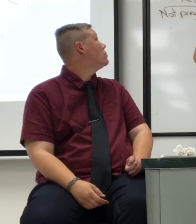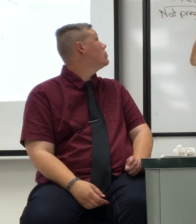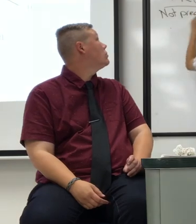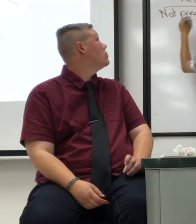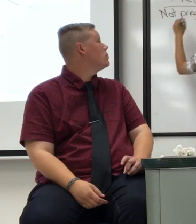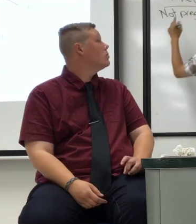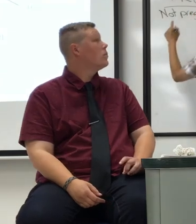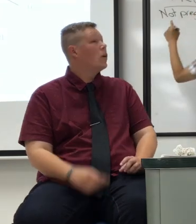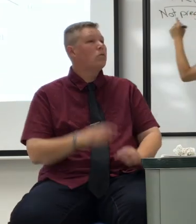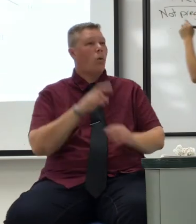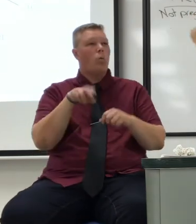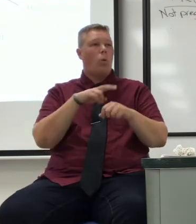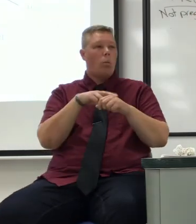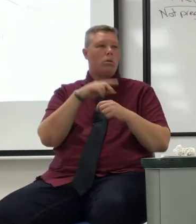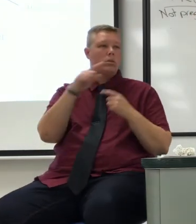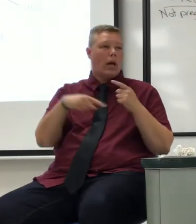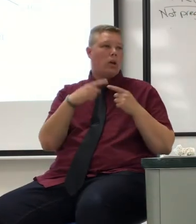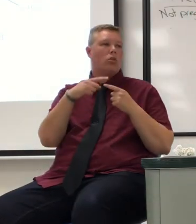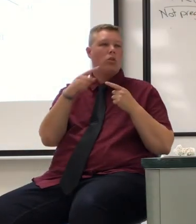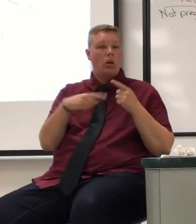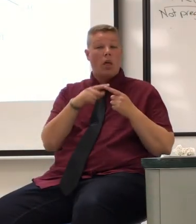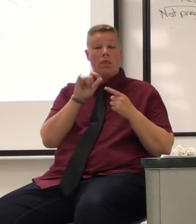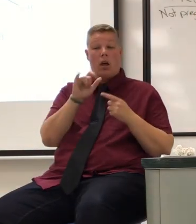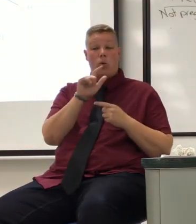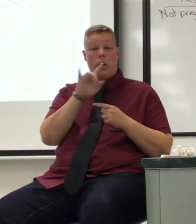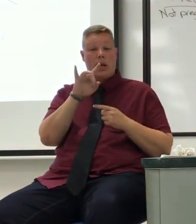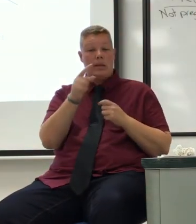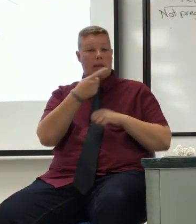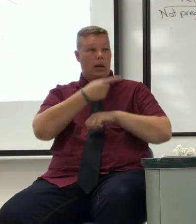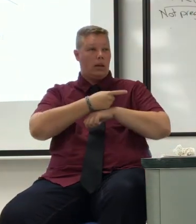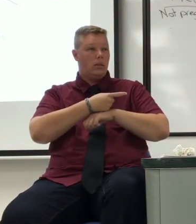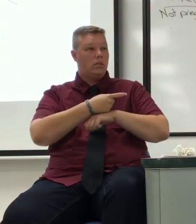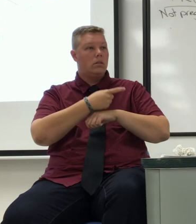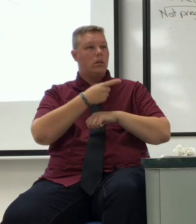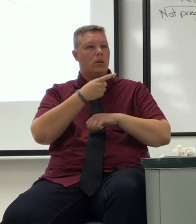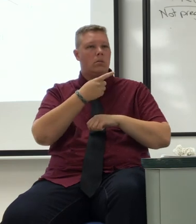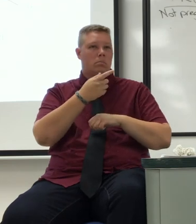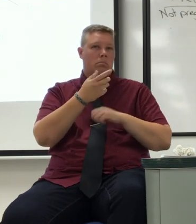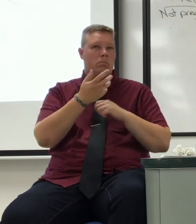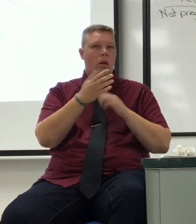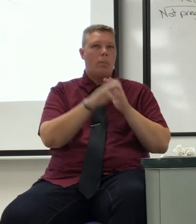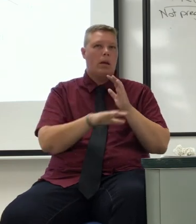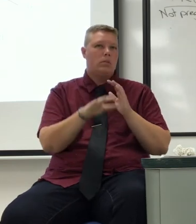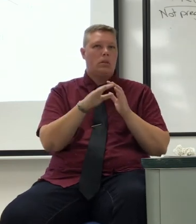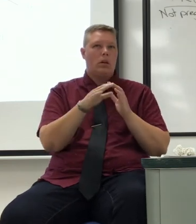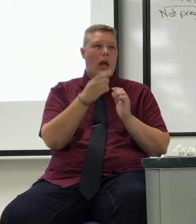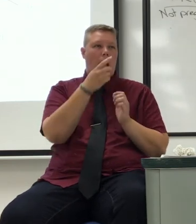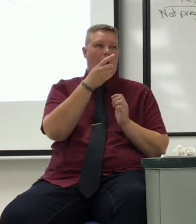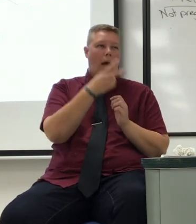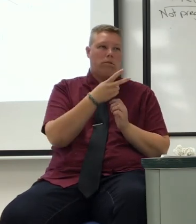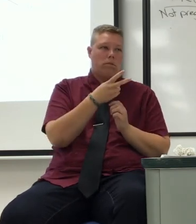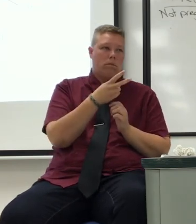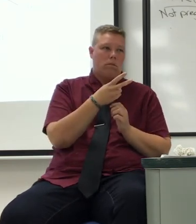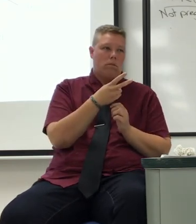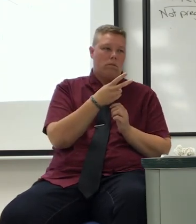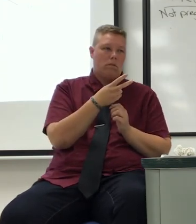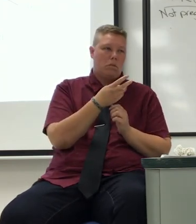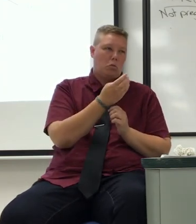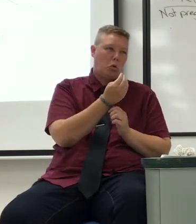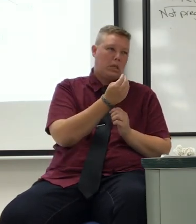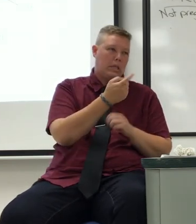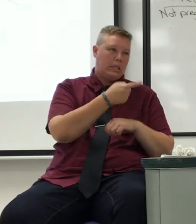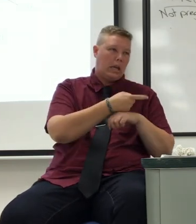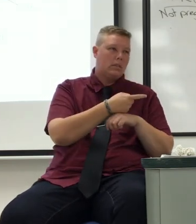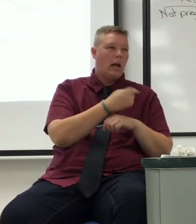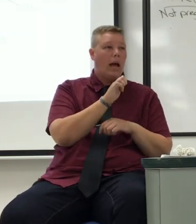Your normal cycle. In that 28-day cycle, basically, half of that cycle, estrogen's a little bit lower. The